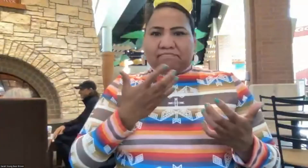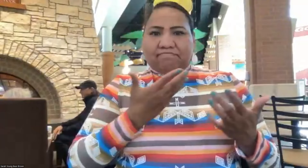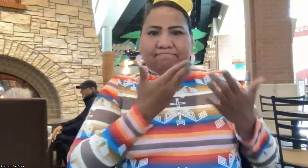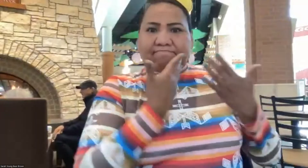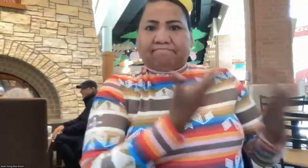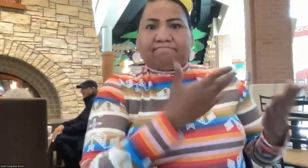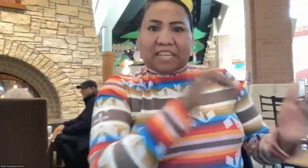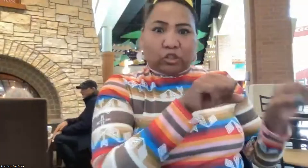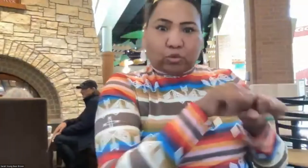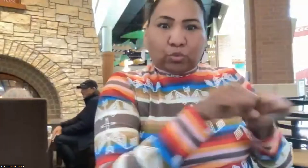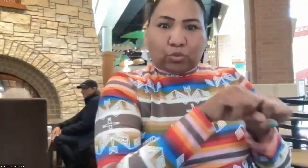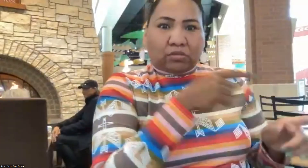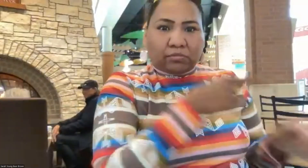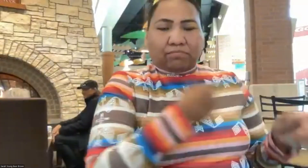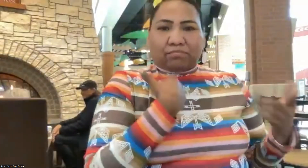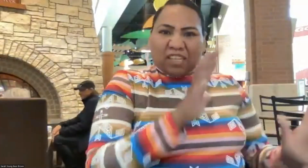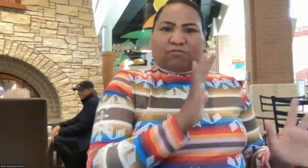know how to fight back.